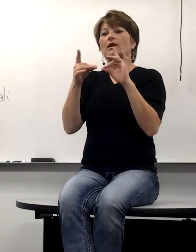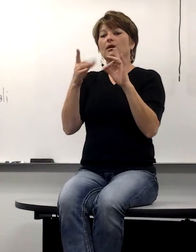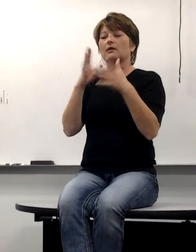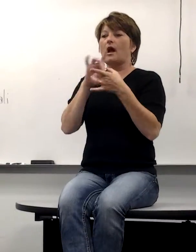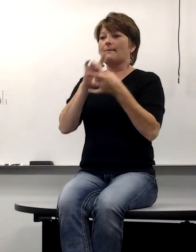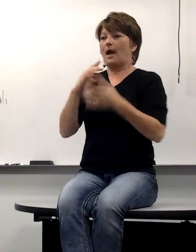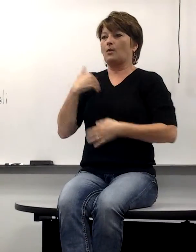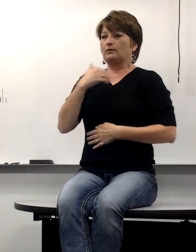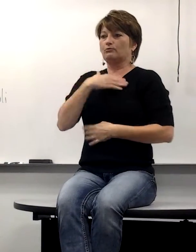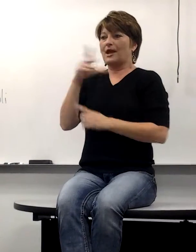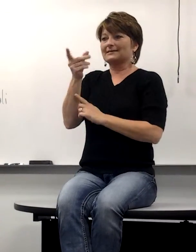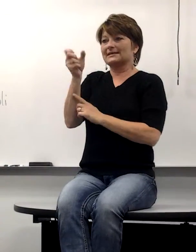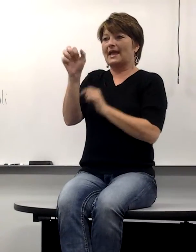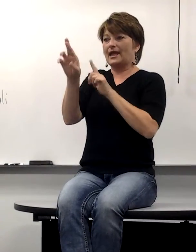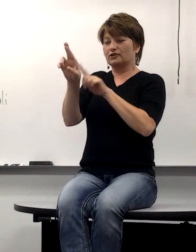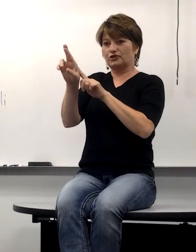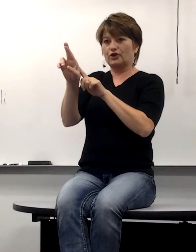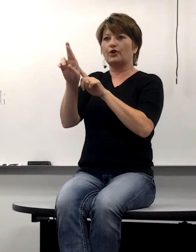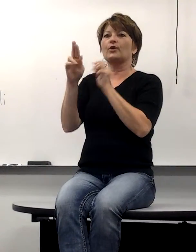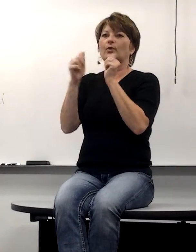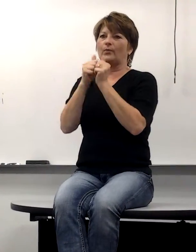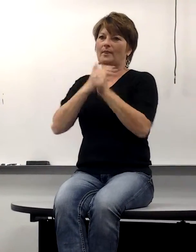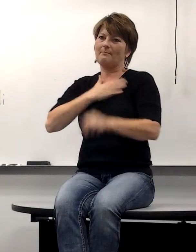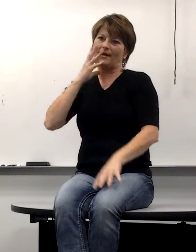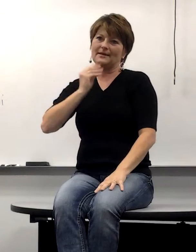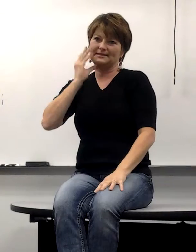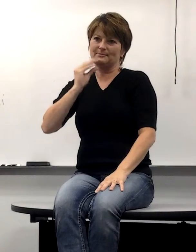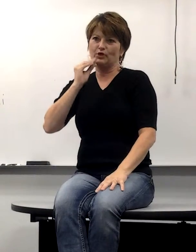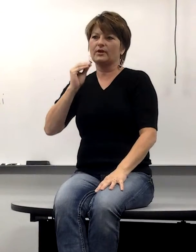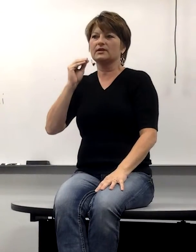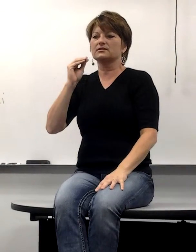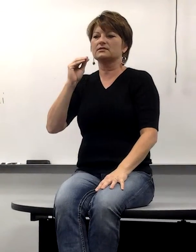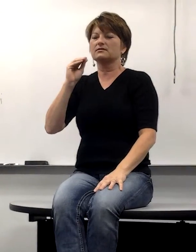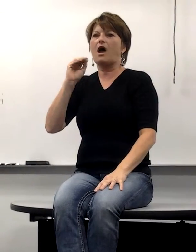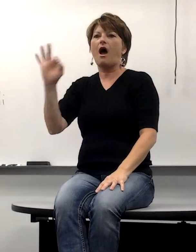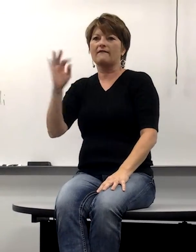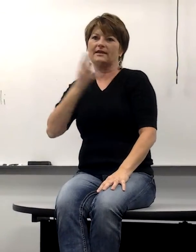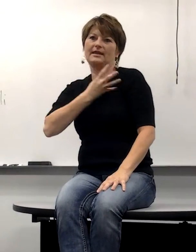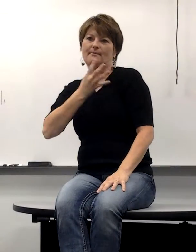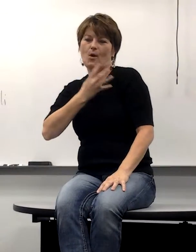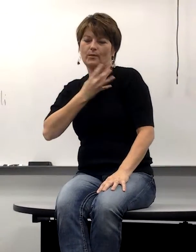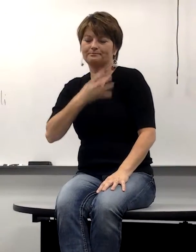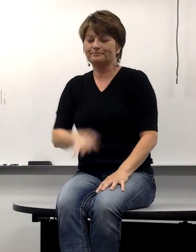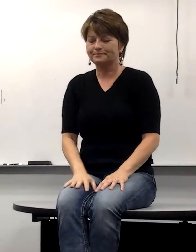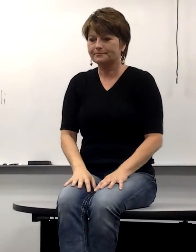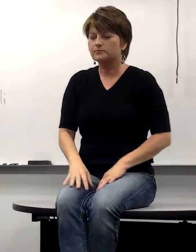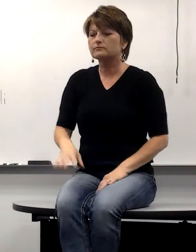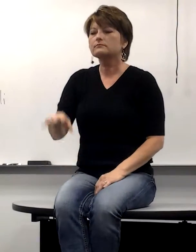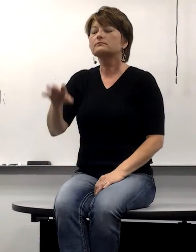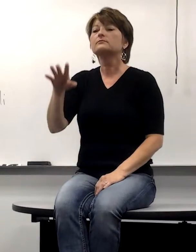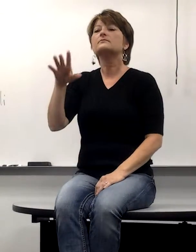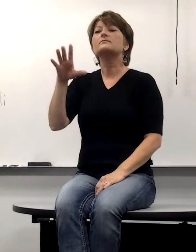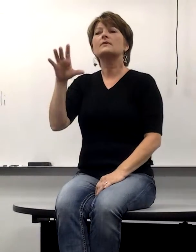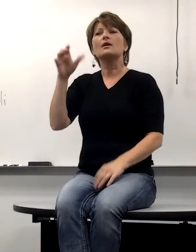Okay, now I'm going to continue my story. I'm going to connect it with my breast cancer story and that experience. And this